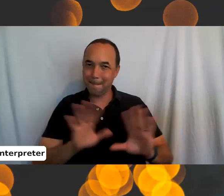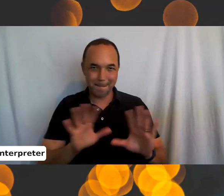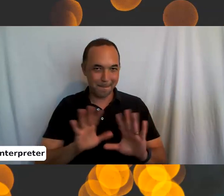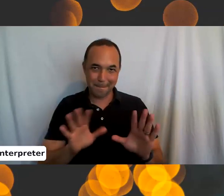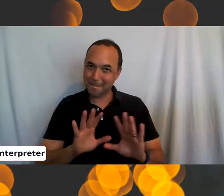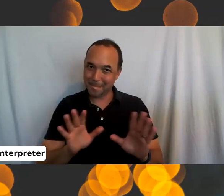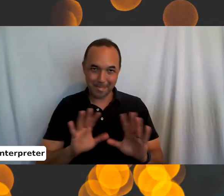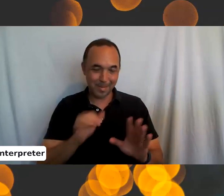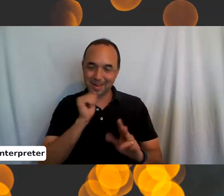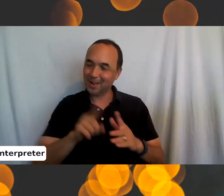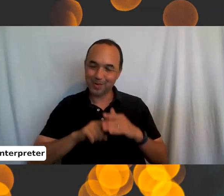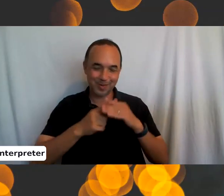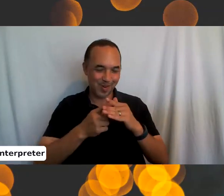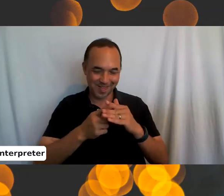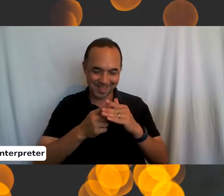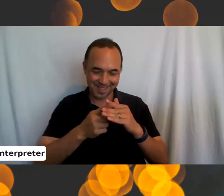want